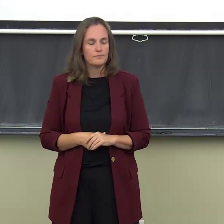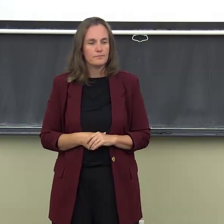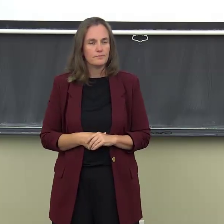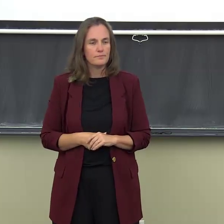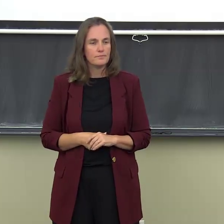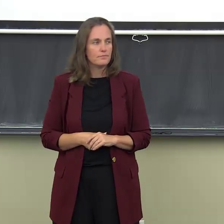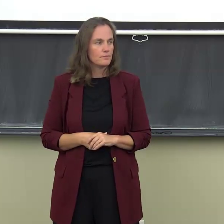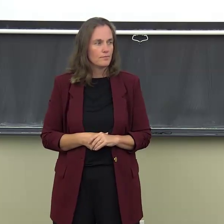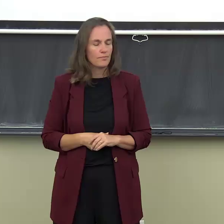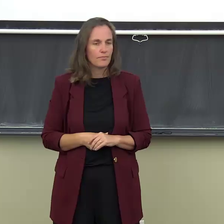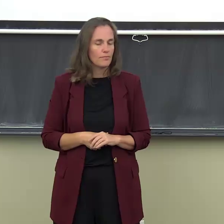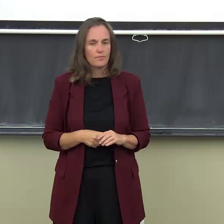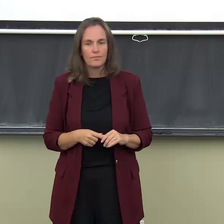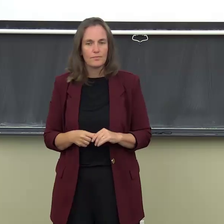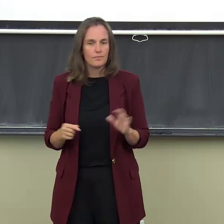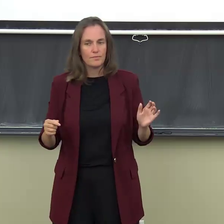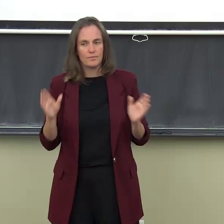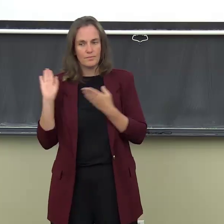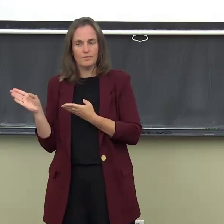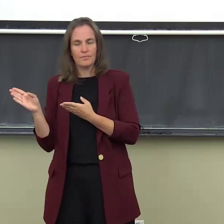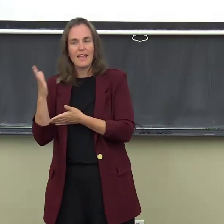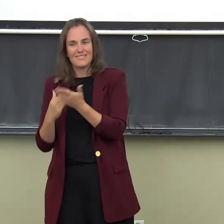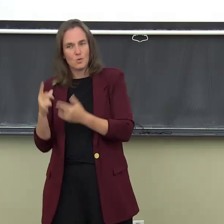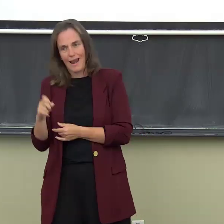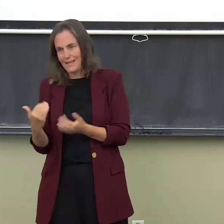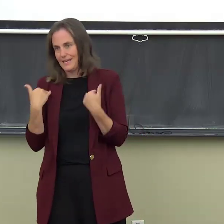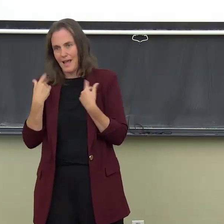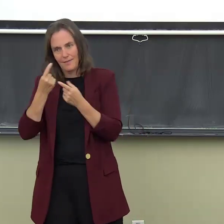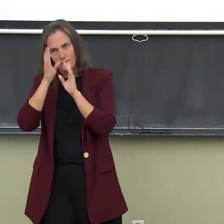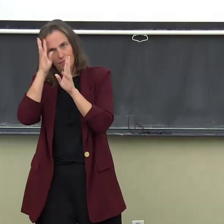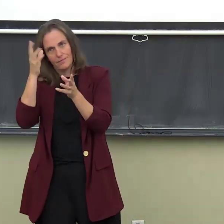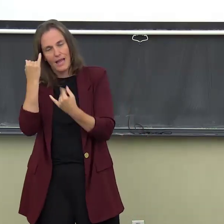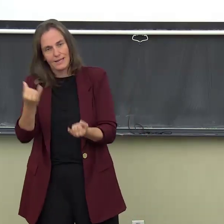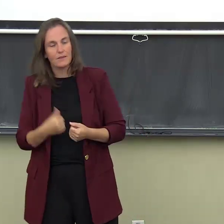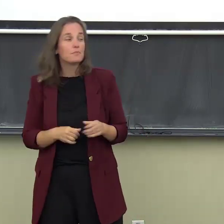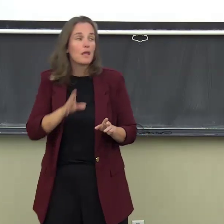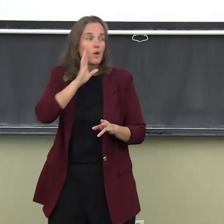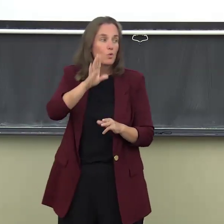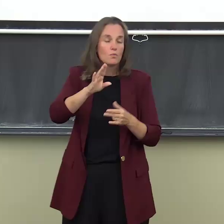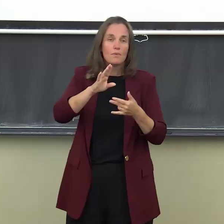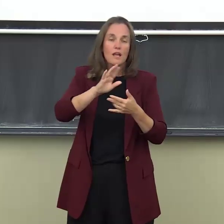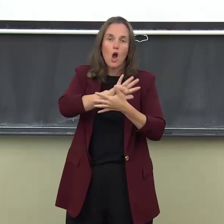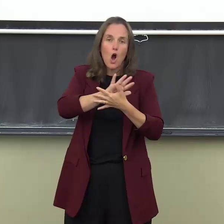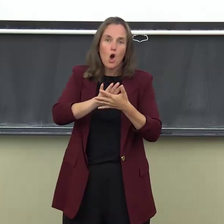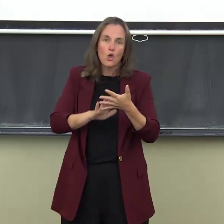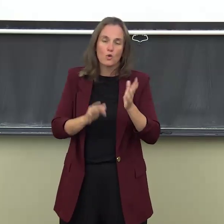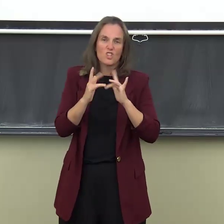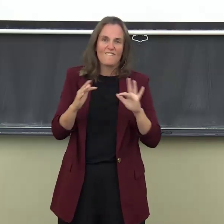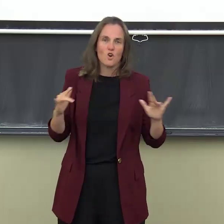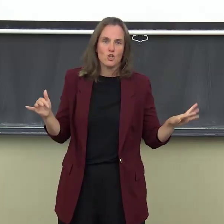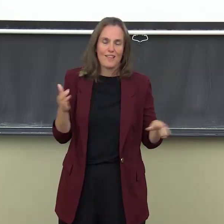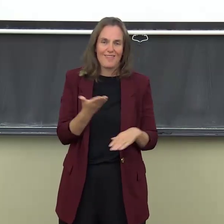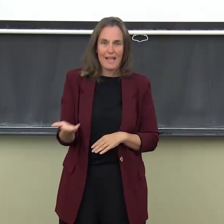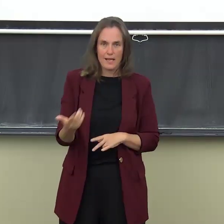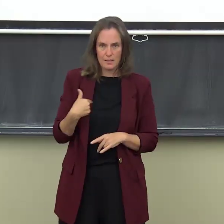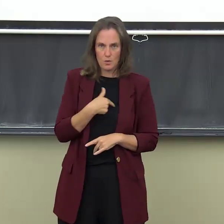I think it's, well, I think it's very personal. I mean, it would be all of those very, very diverse things that